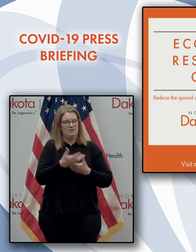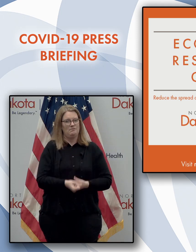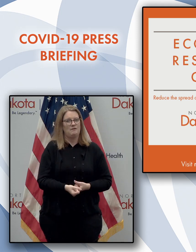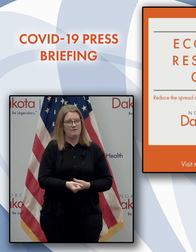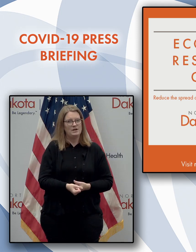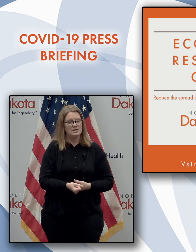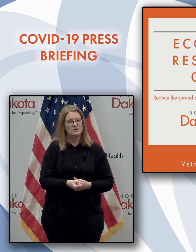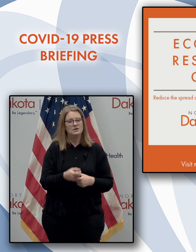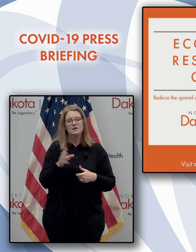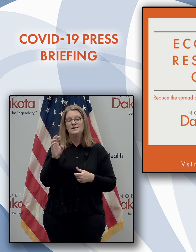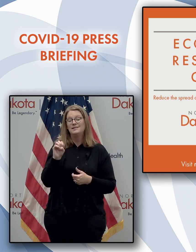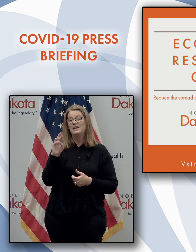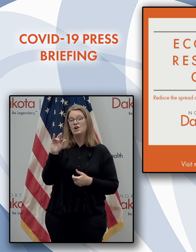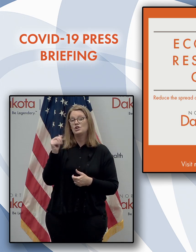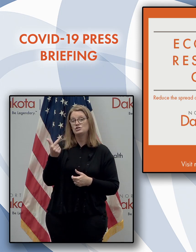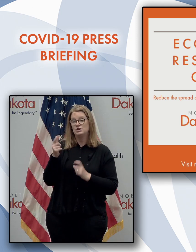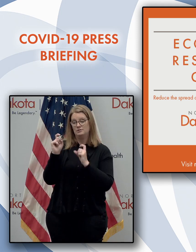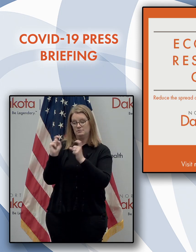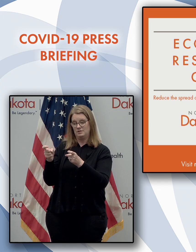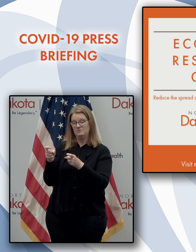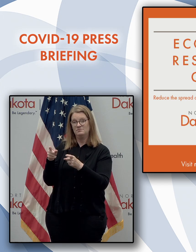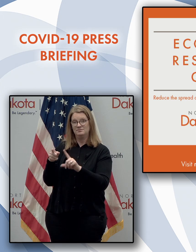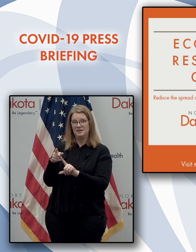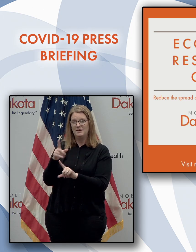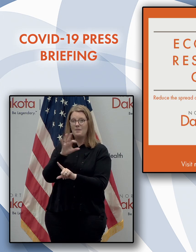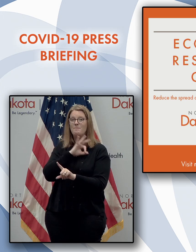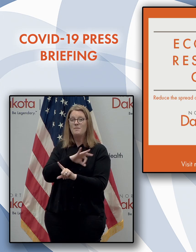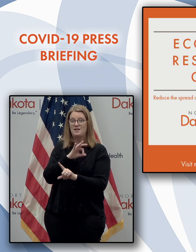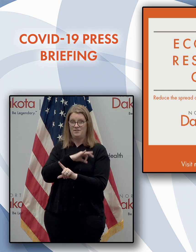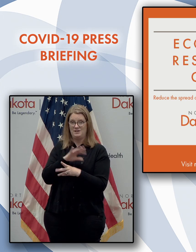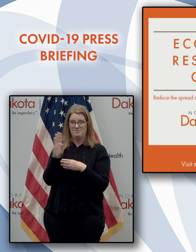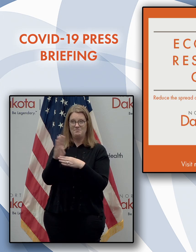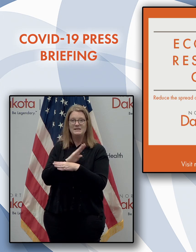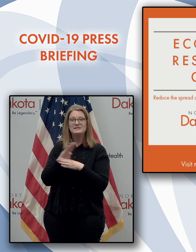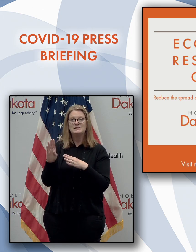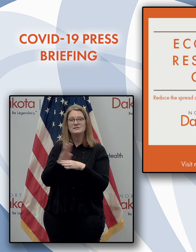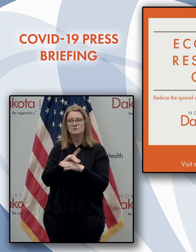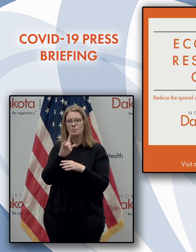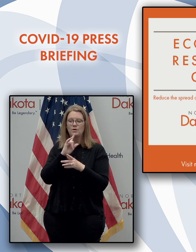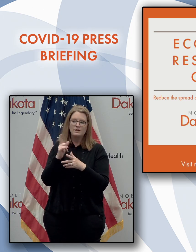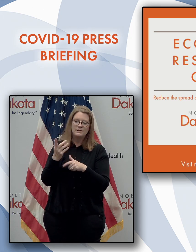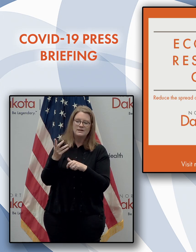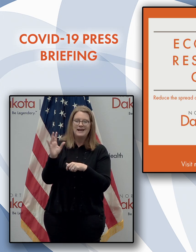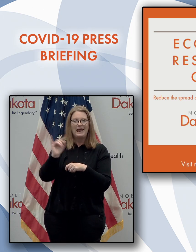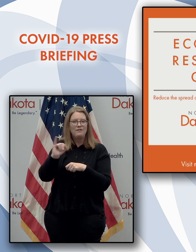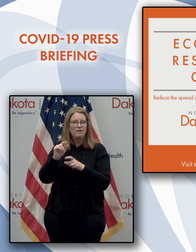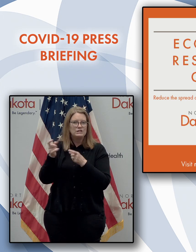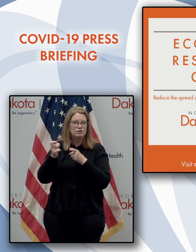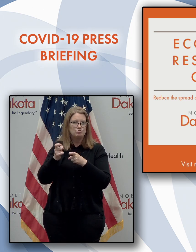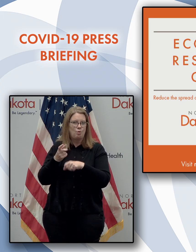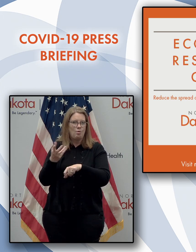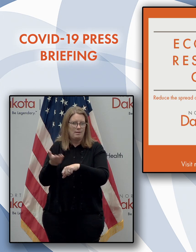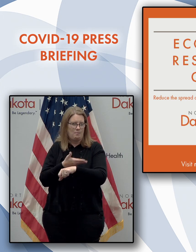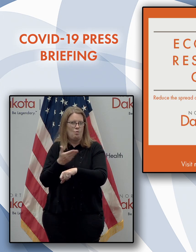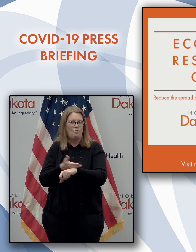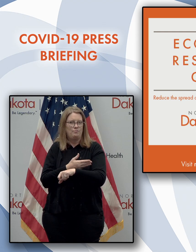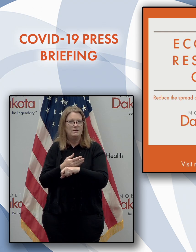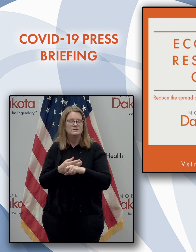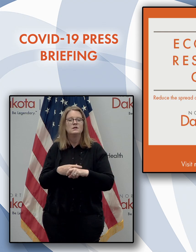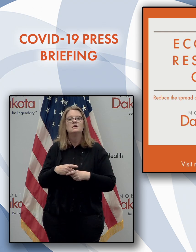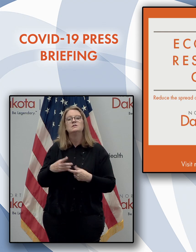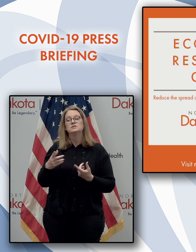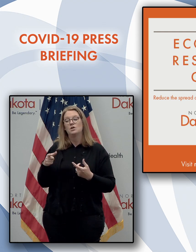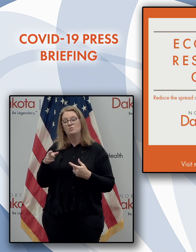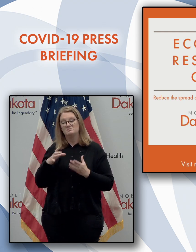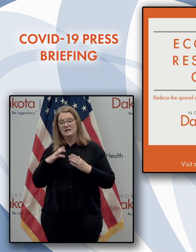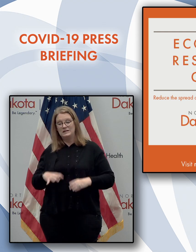Commerce's ERG grants will be a huge benefit to businesses in making infection control improvements that inspire customers to return